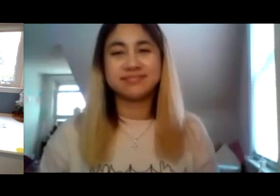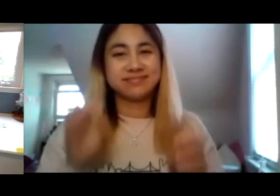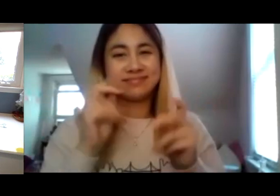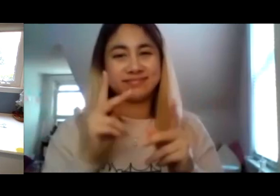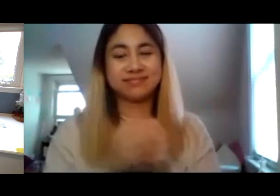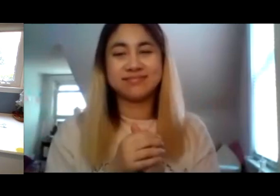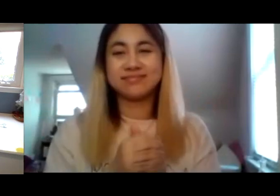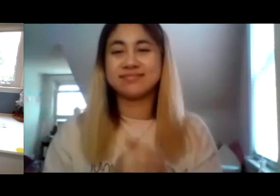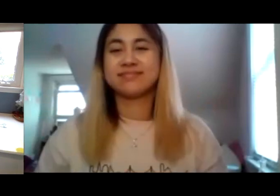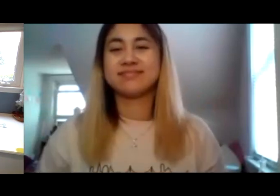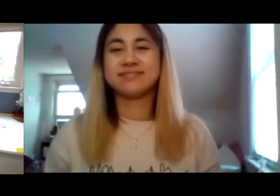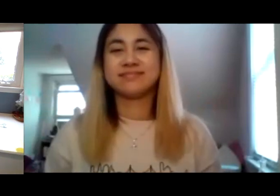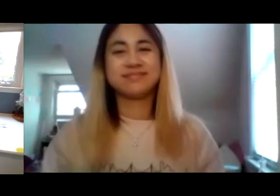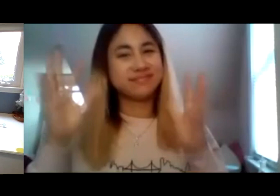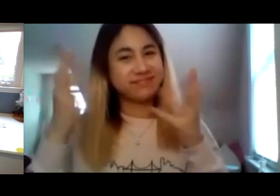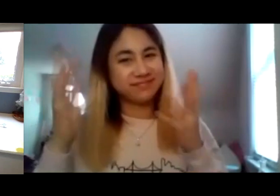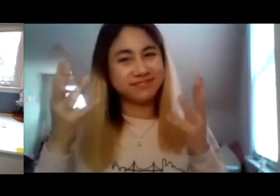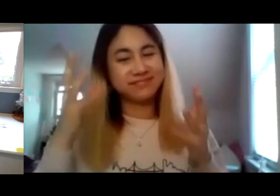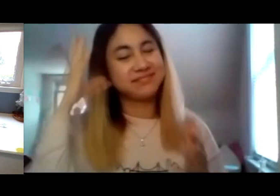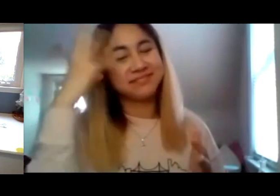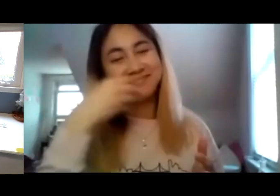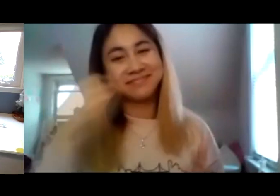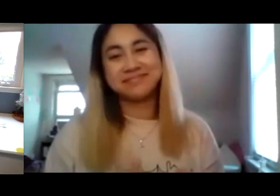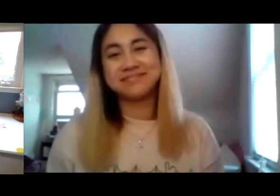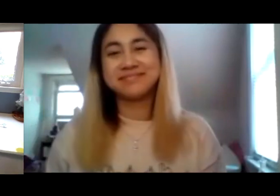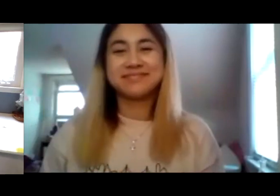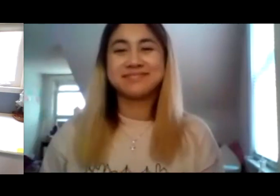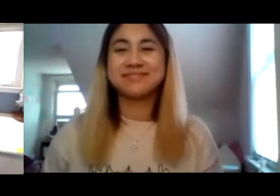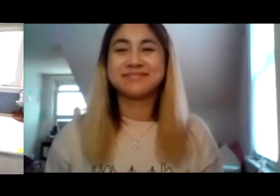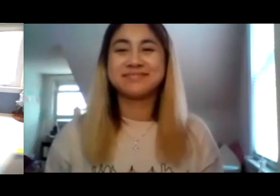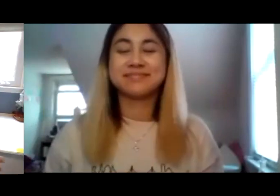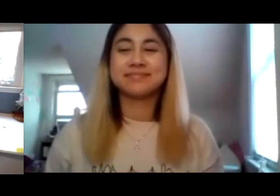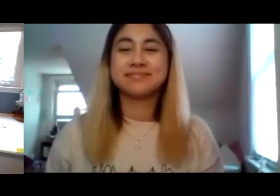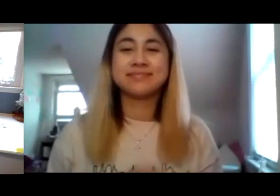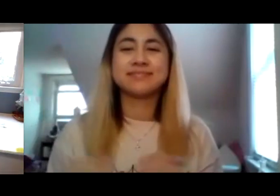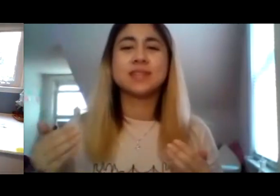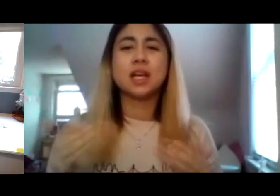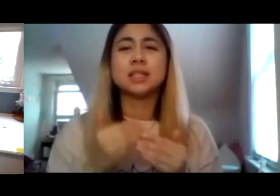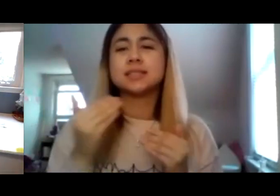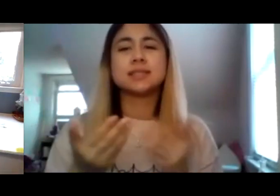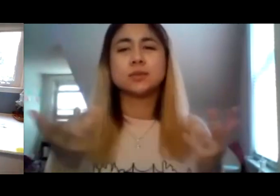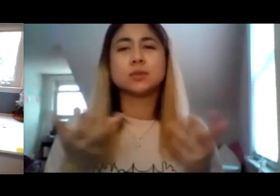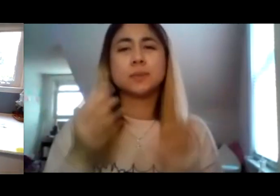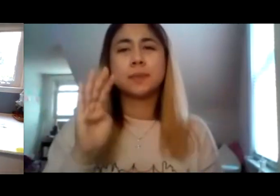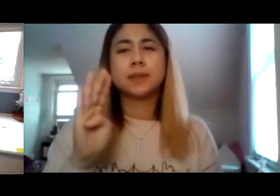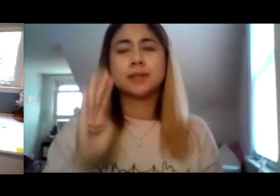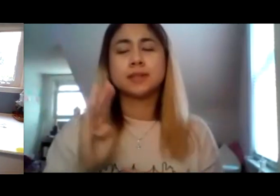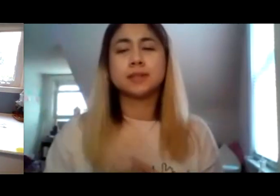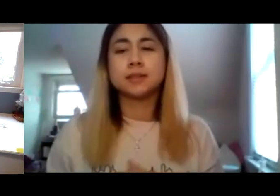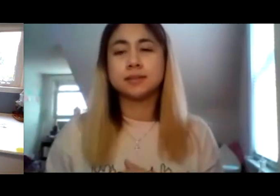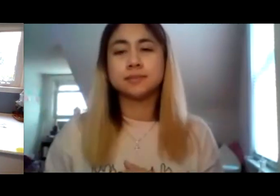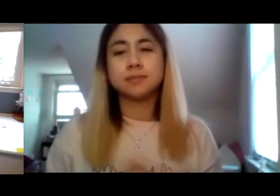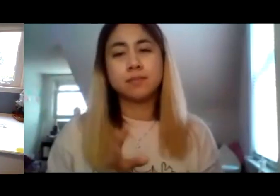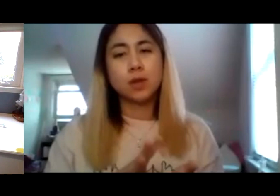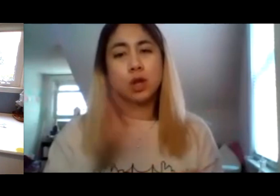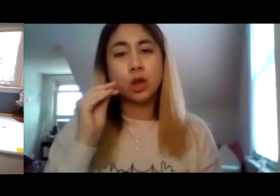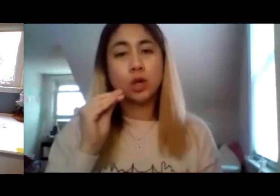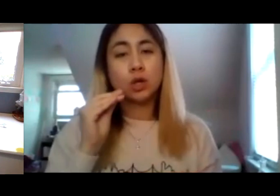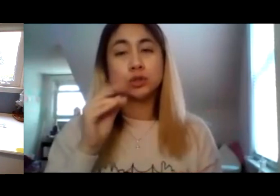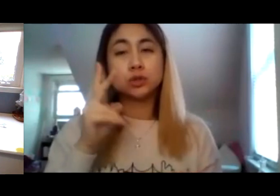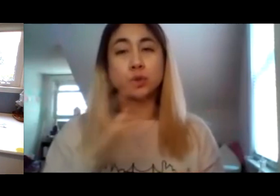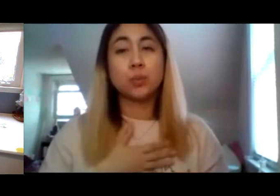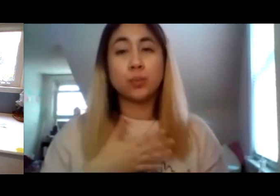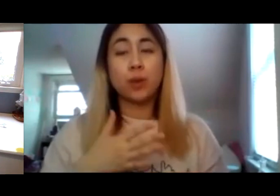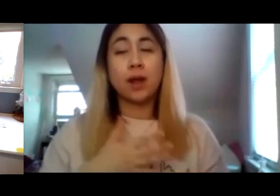Okay, beautiful. Okay, next for our B, we learned 2 breaths,